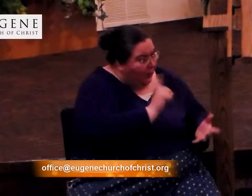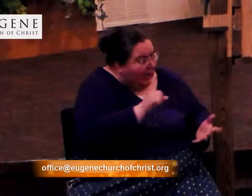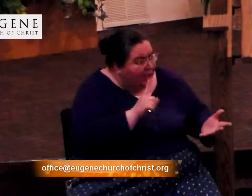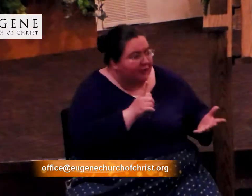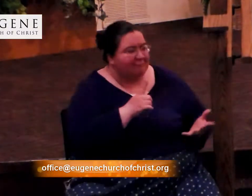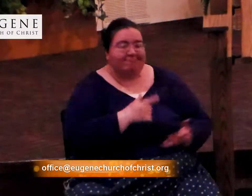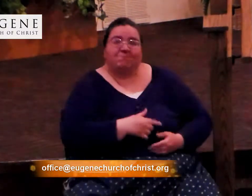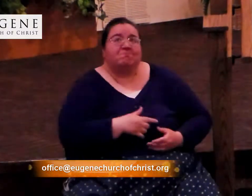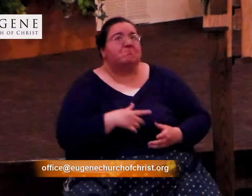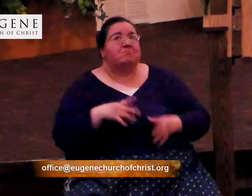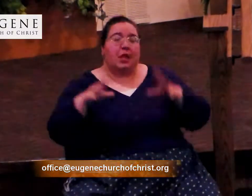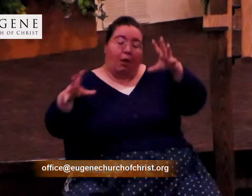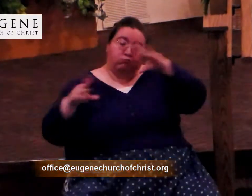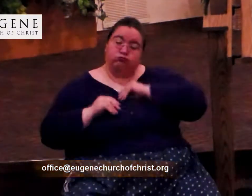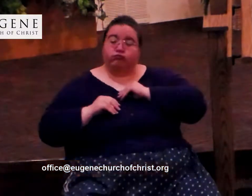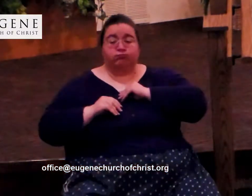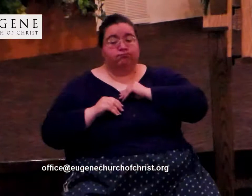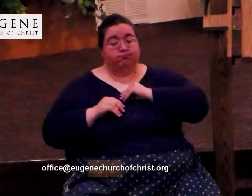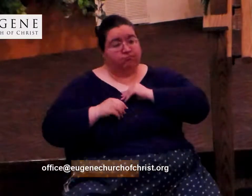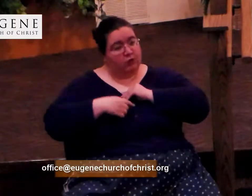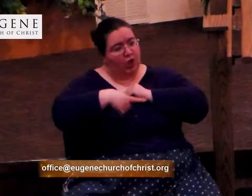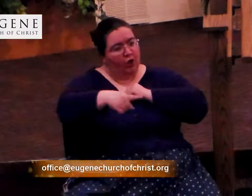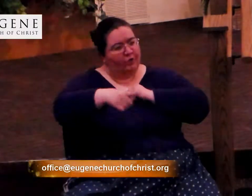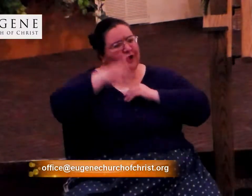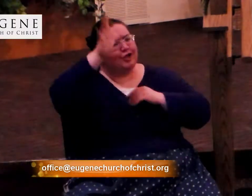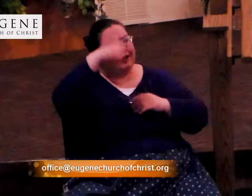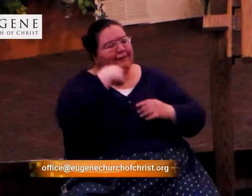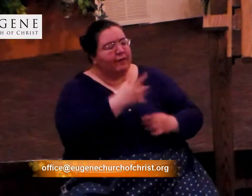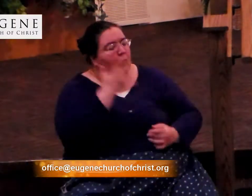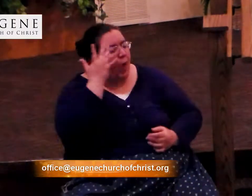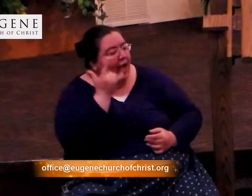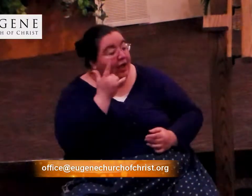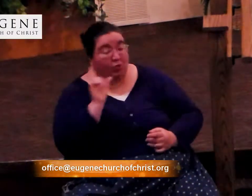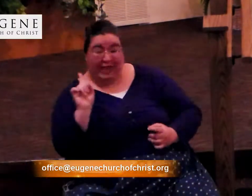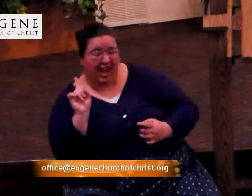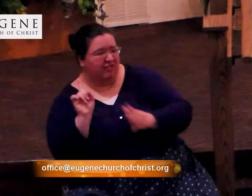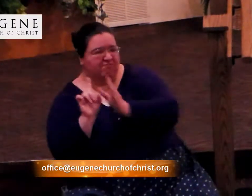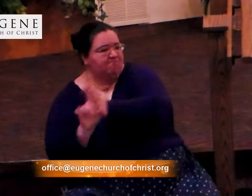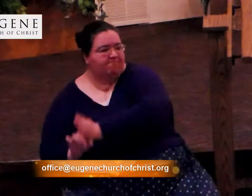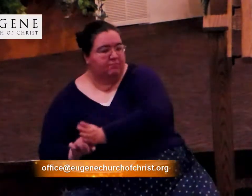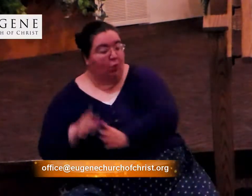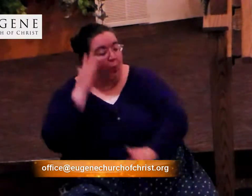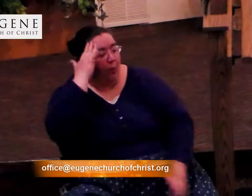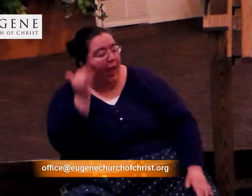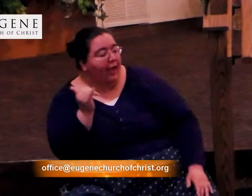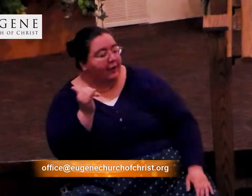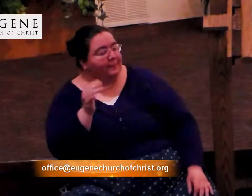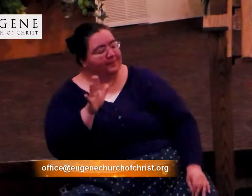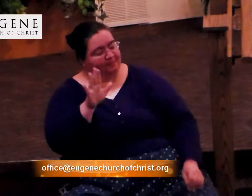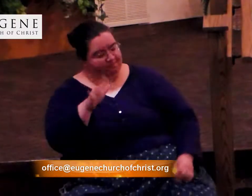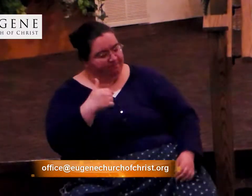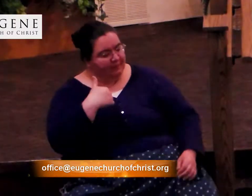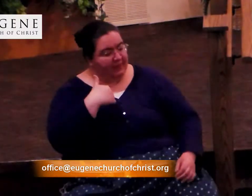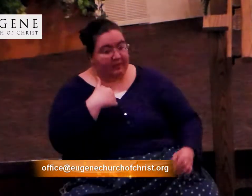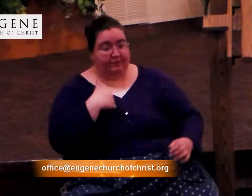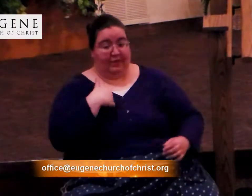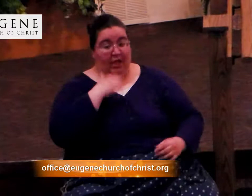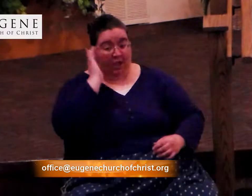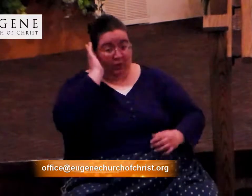God gives him the why, not the where, but the why. "And I will make of you a great nation, and I will bless you and make your name